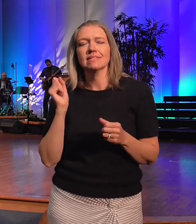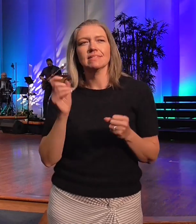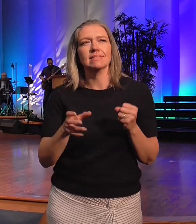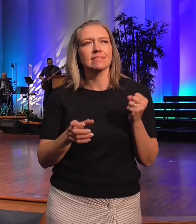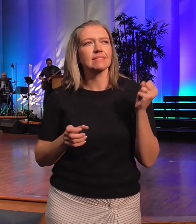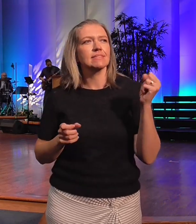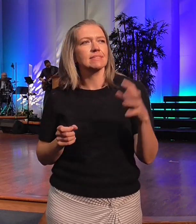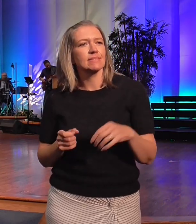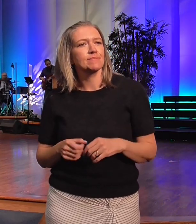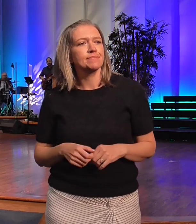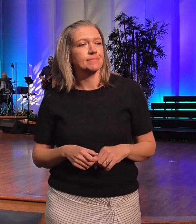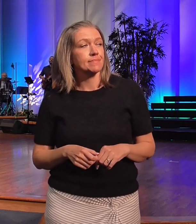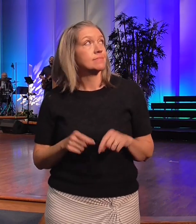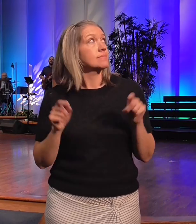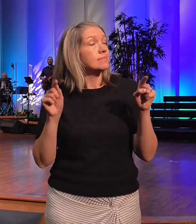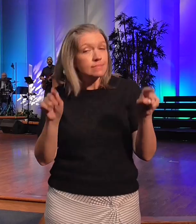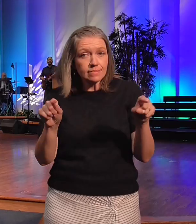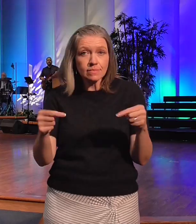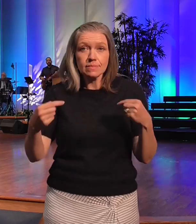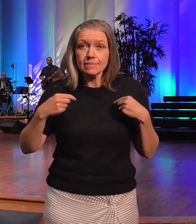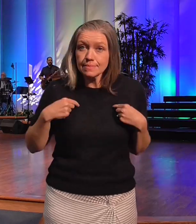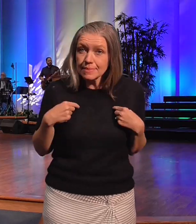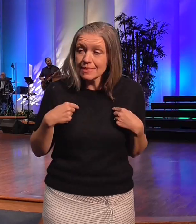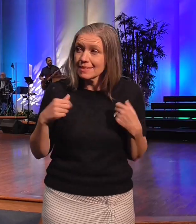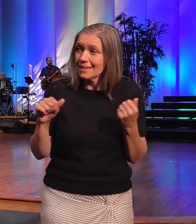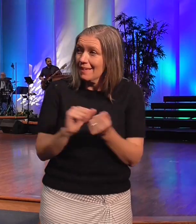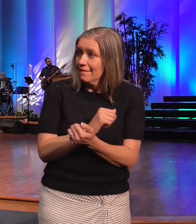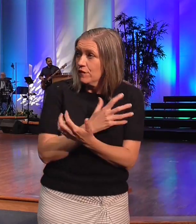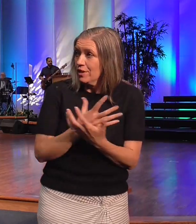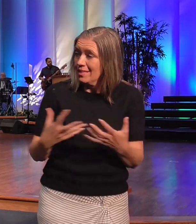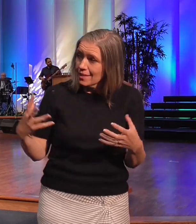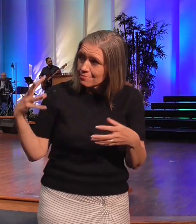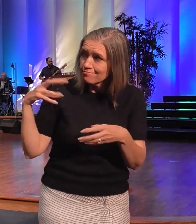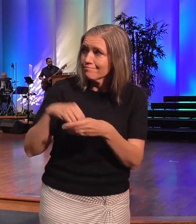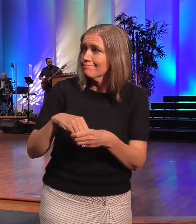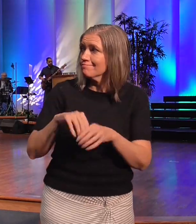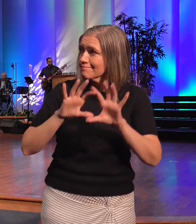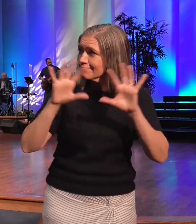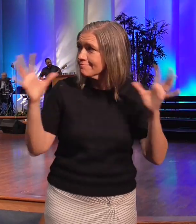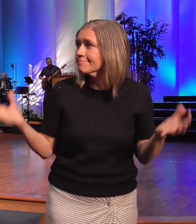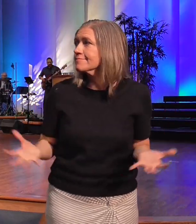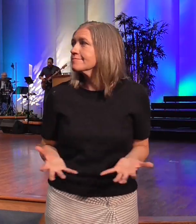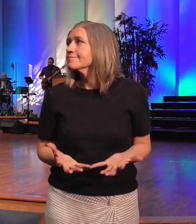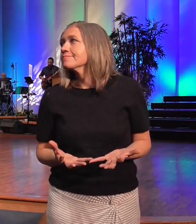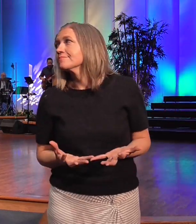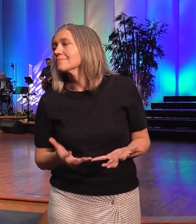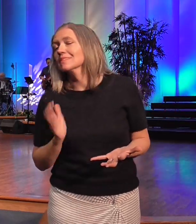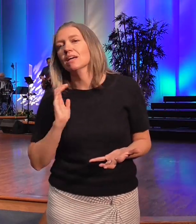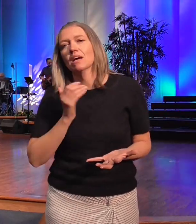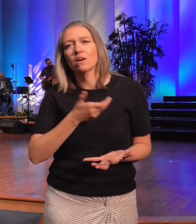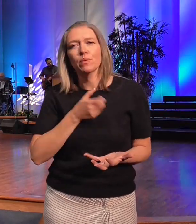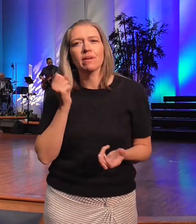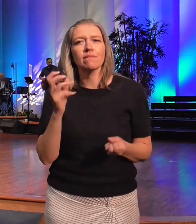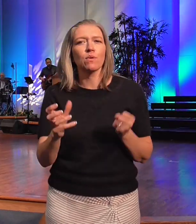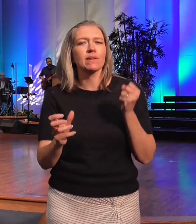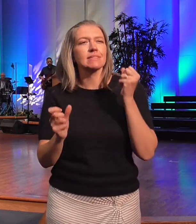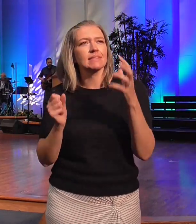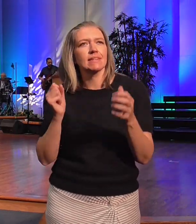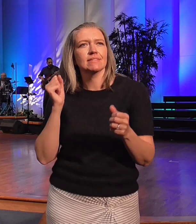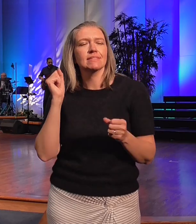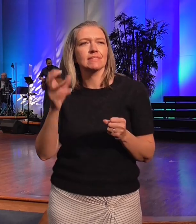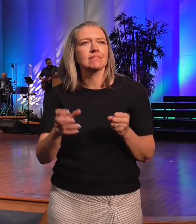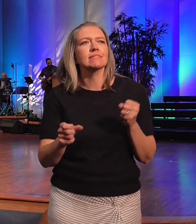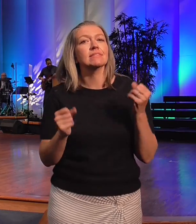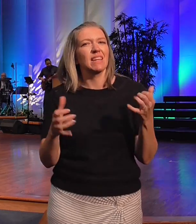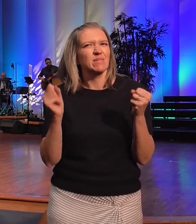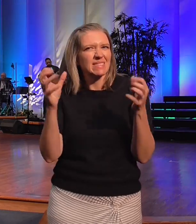voices. It's you and me and everything in between. Our voices. Now,